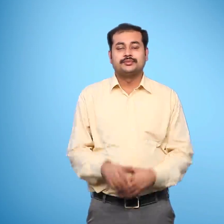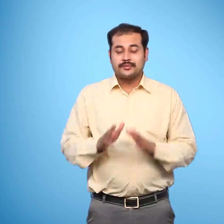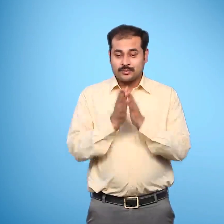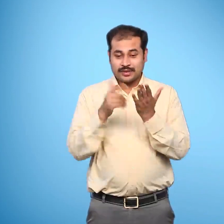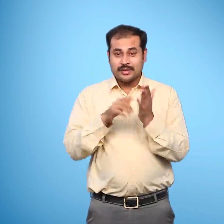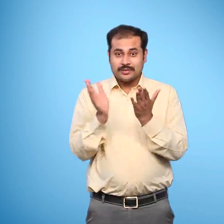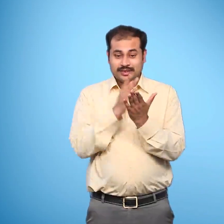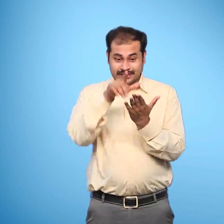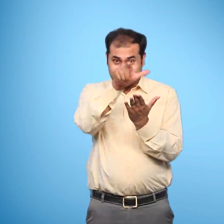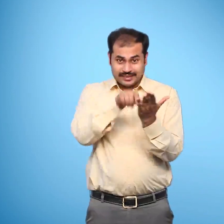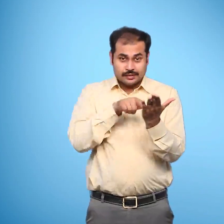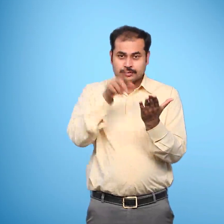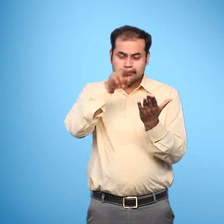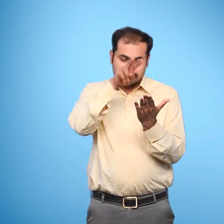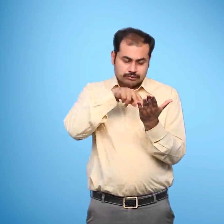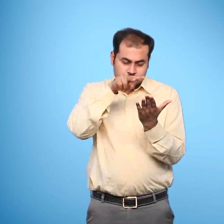Let's begin reading this page.